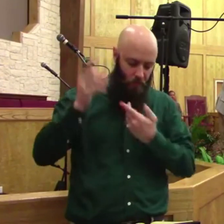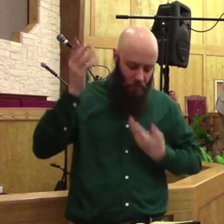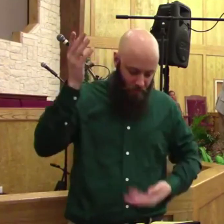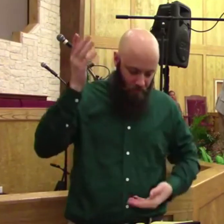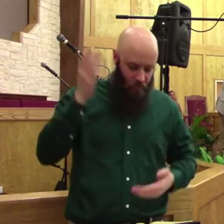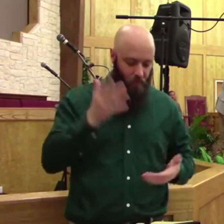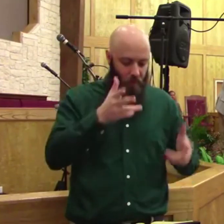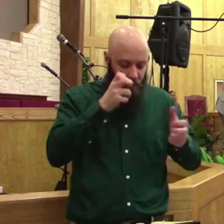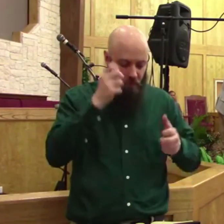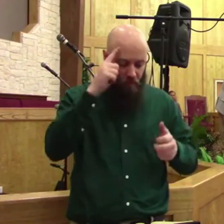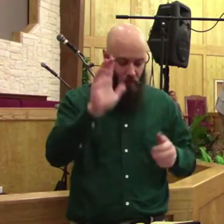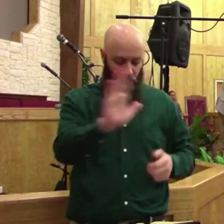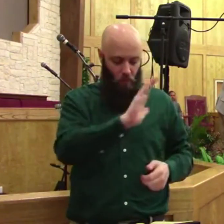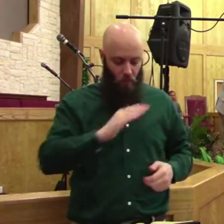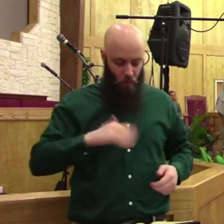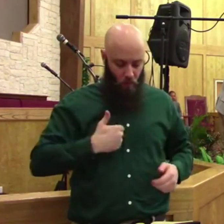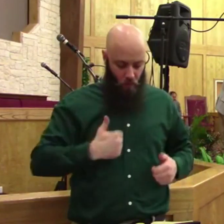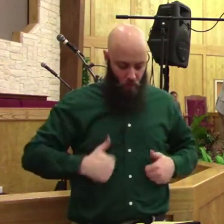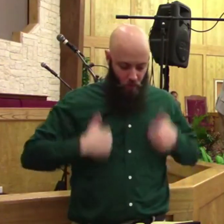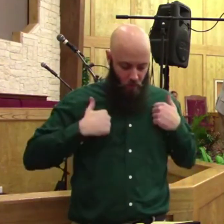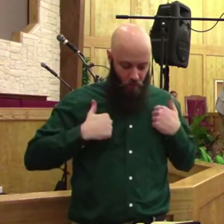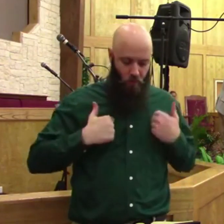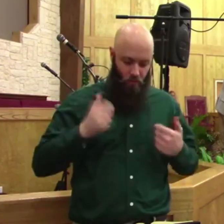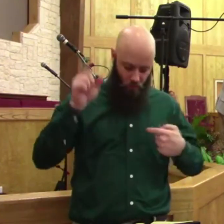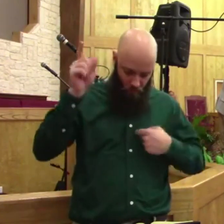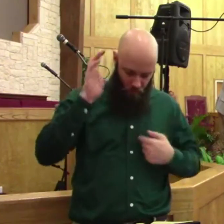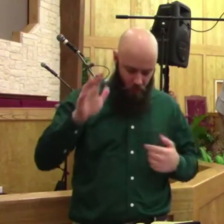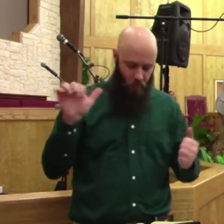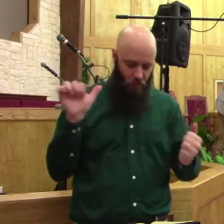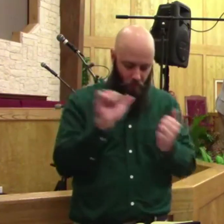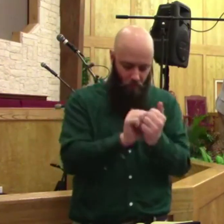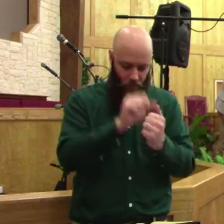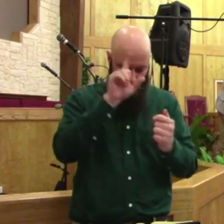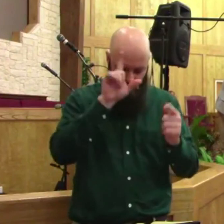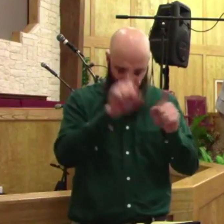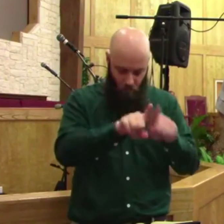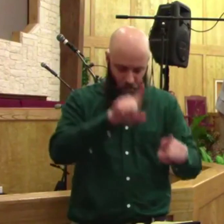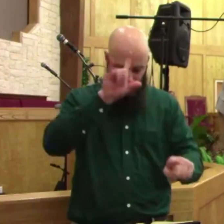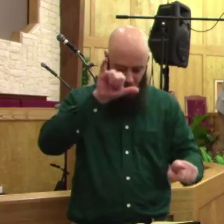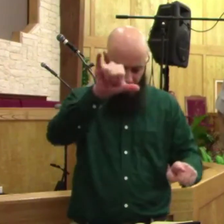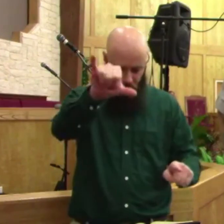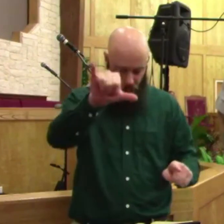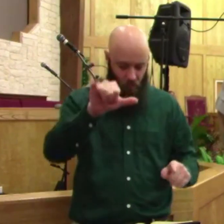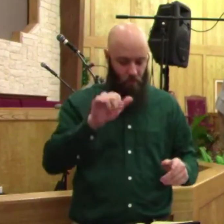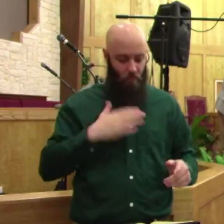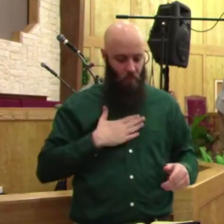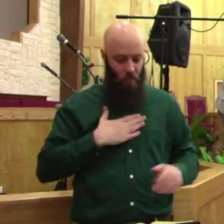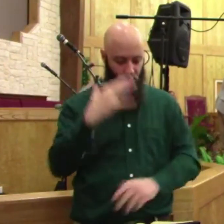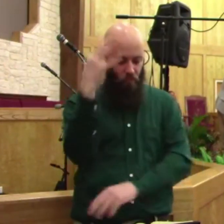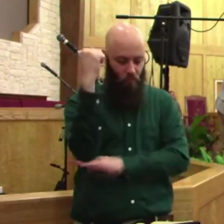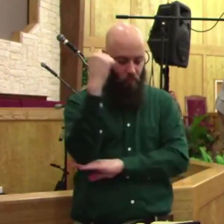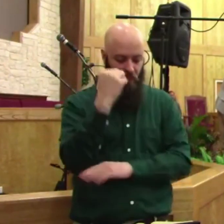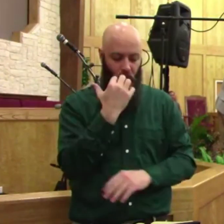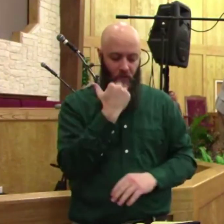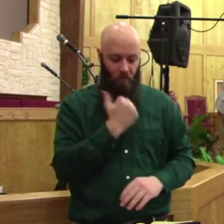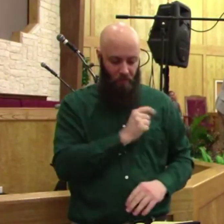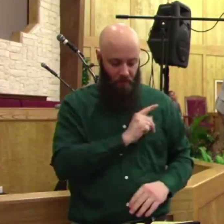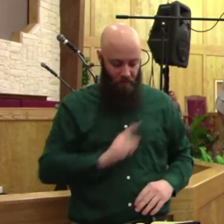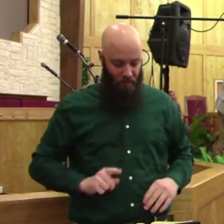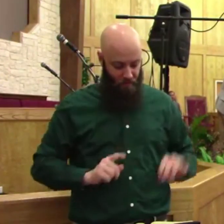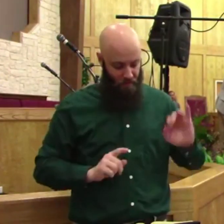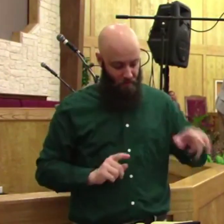Incline your ear and come to me. Hear that your soul may live. and I will make with you an everlasting